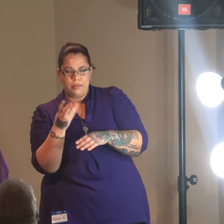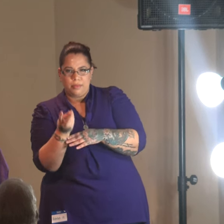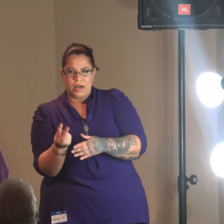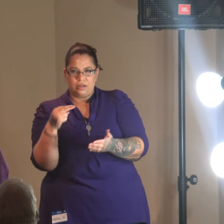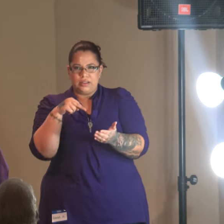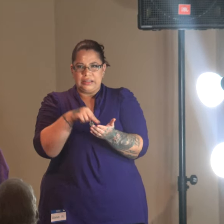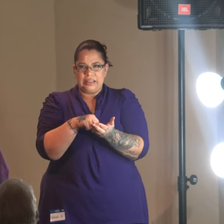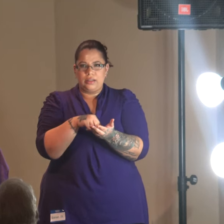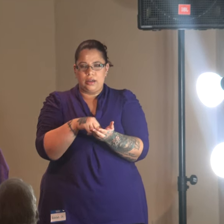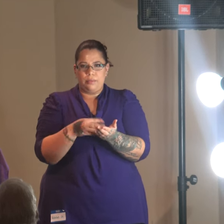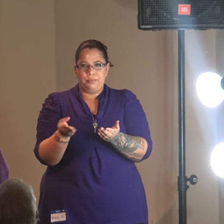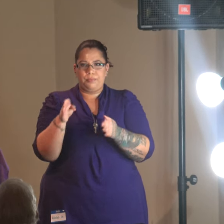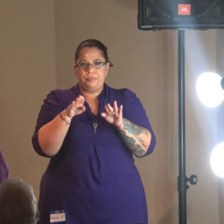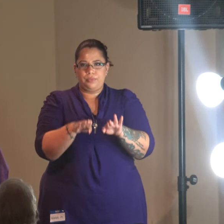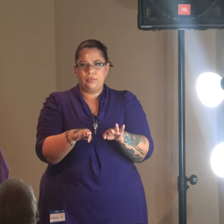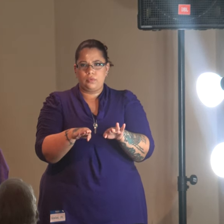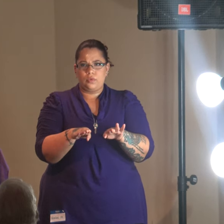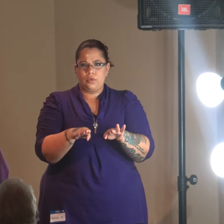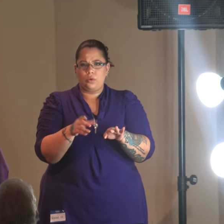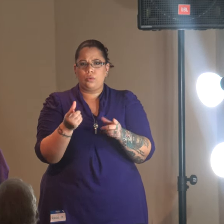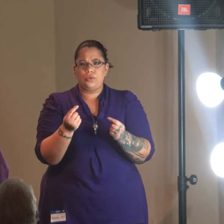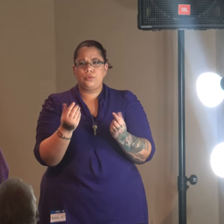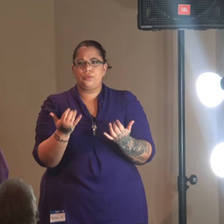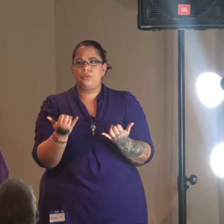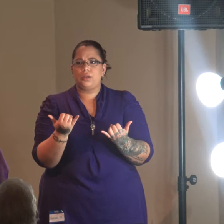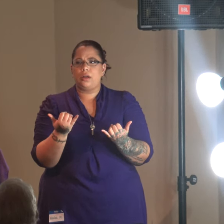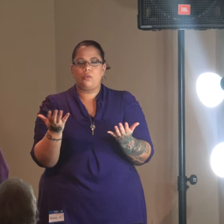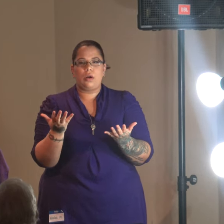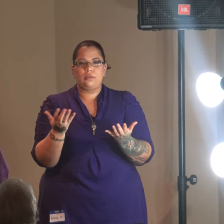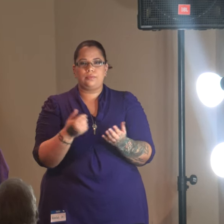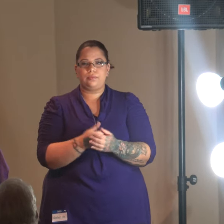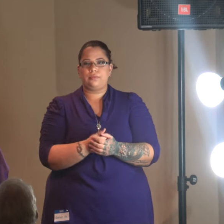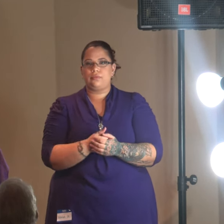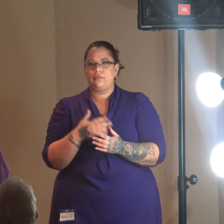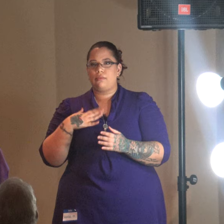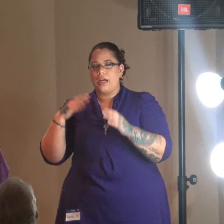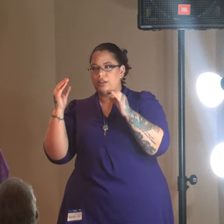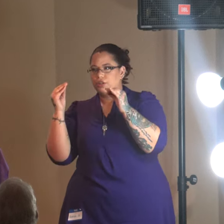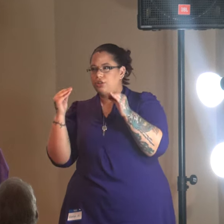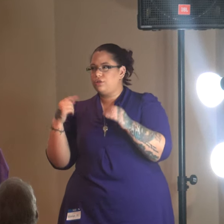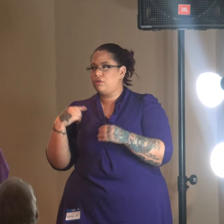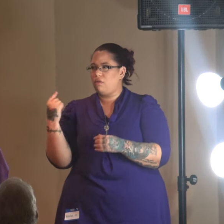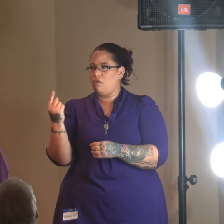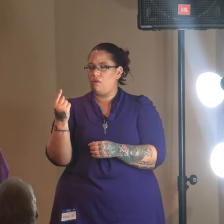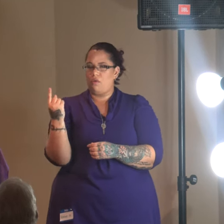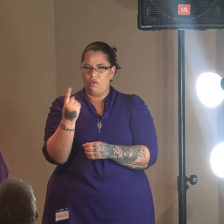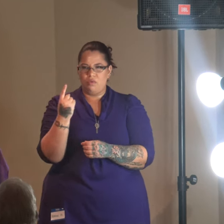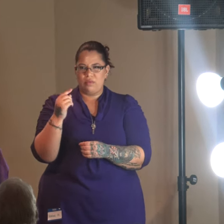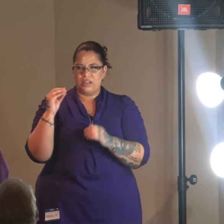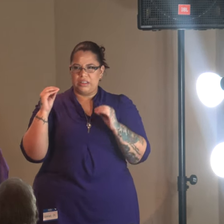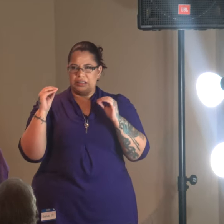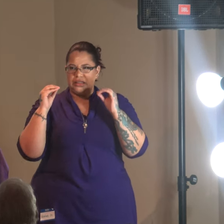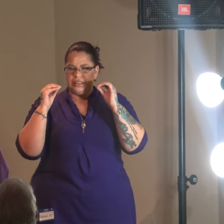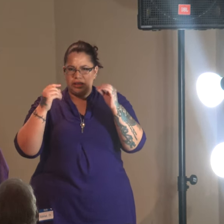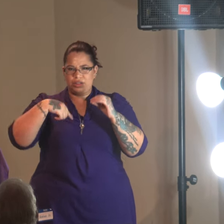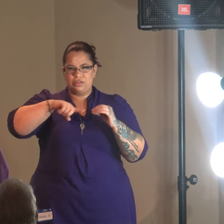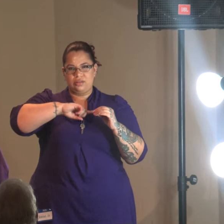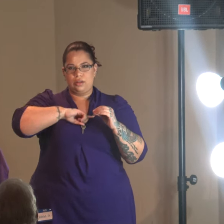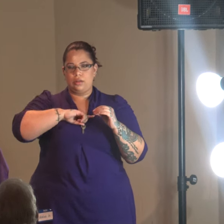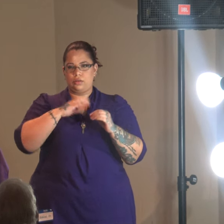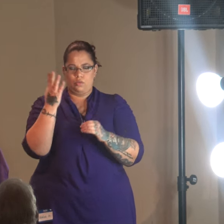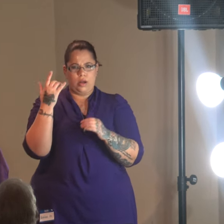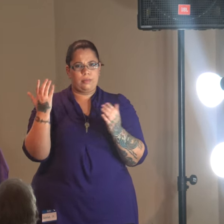What is my assignment today? My teacher, Michael Bernard Beckwith, always teaches us to ask, why am I here? What is my